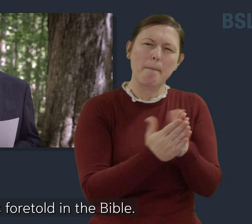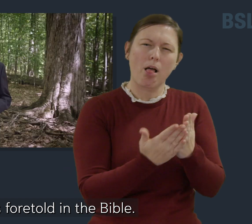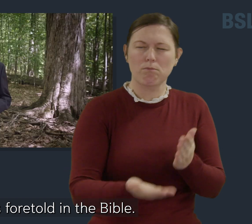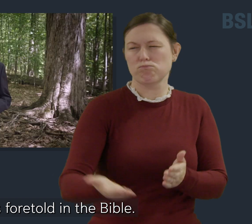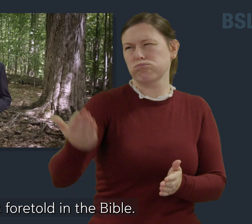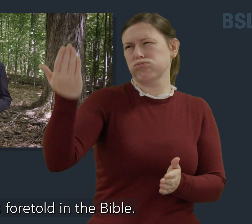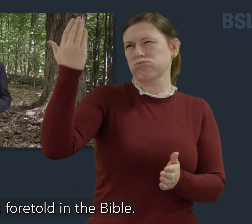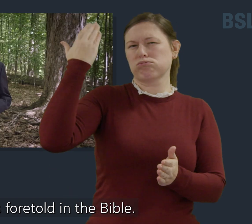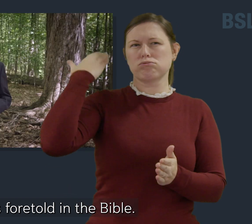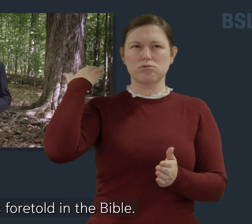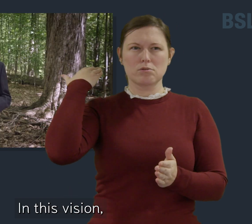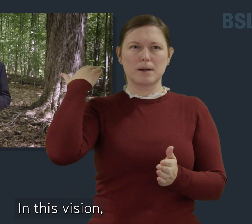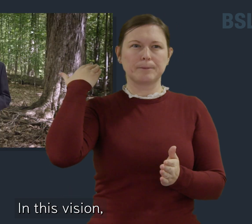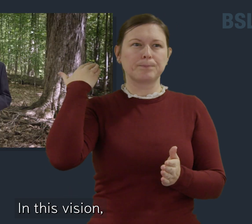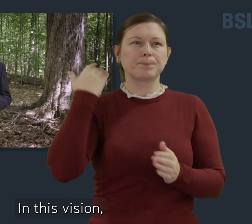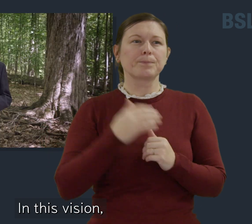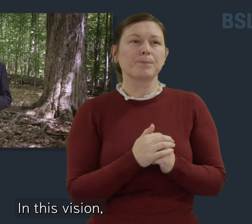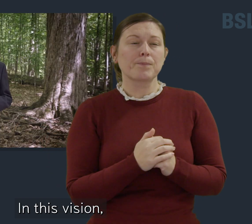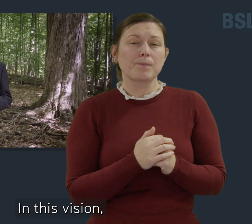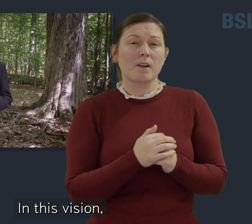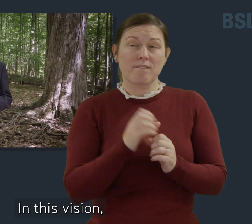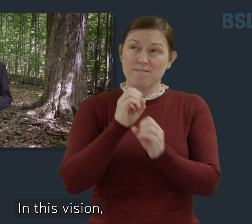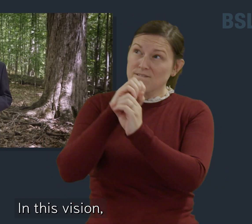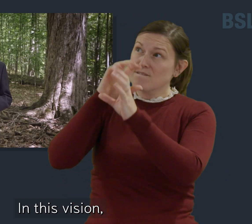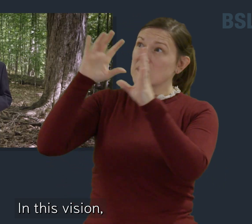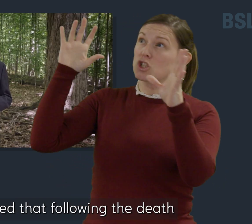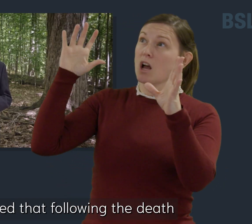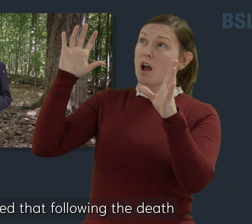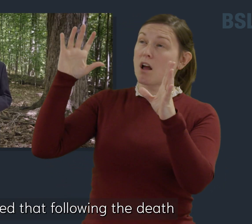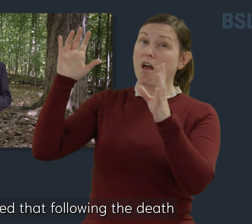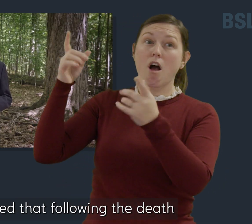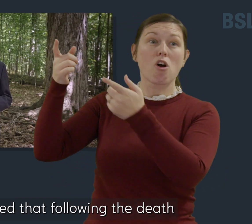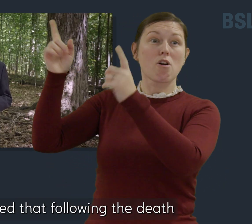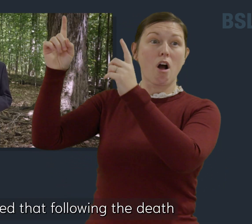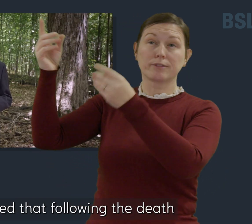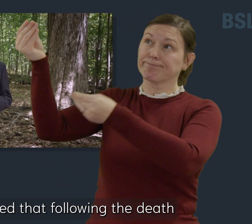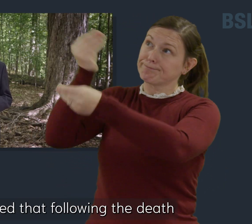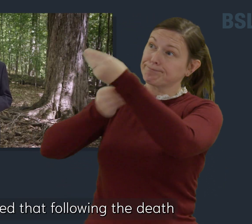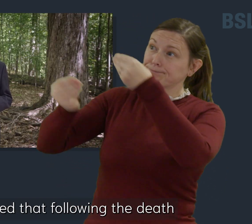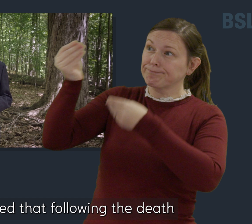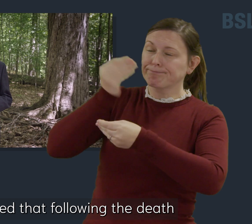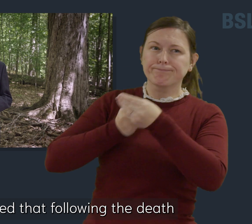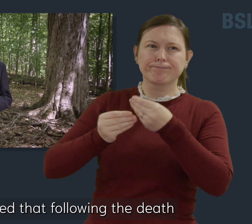Bible. In this vision, he